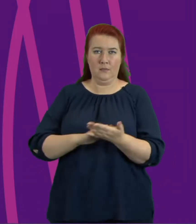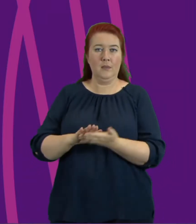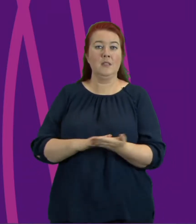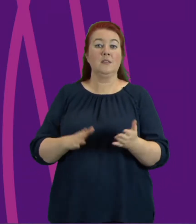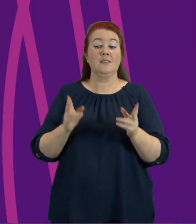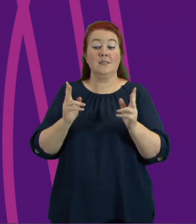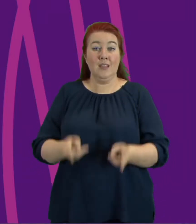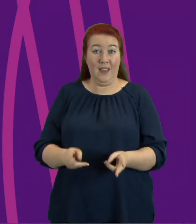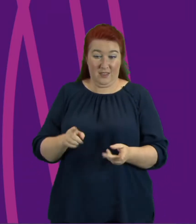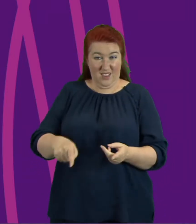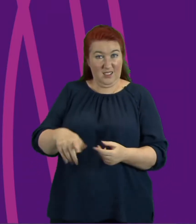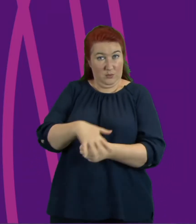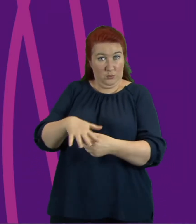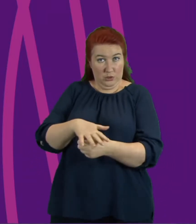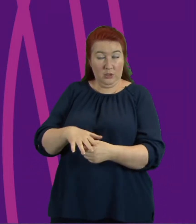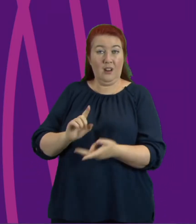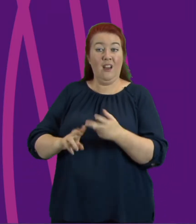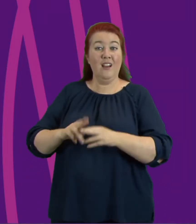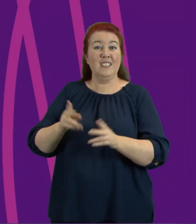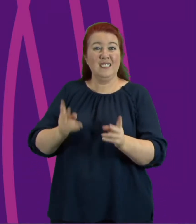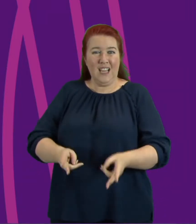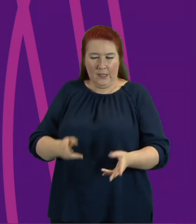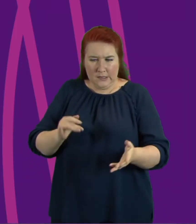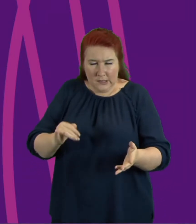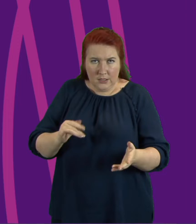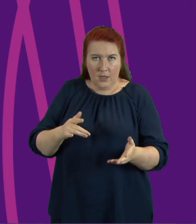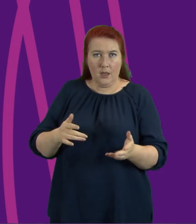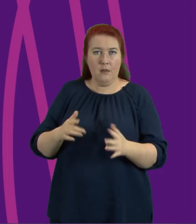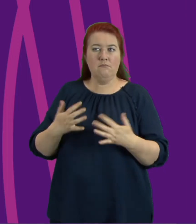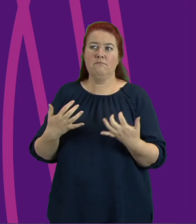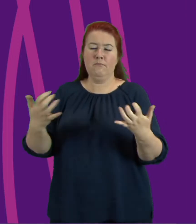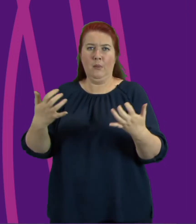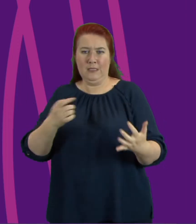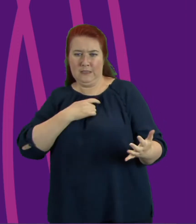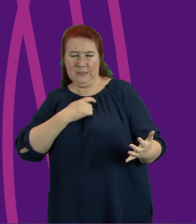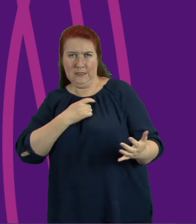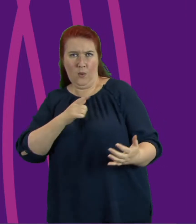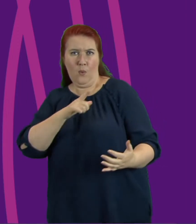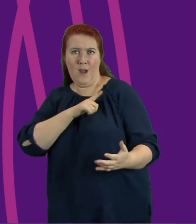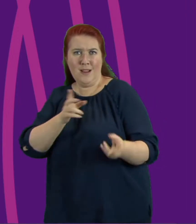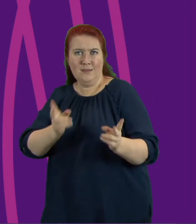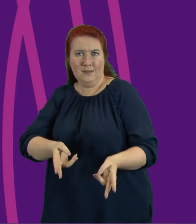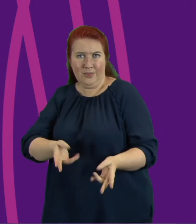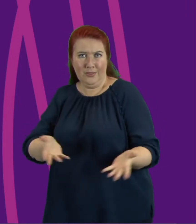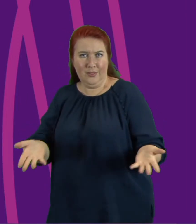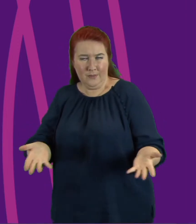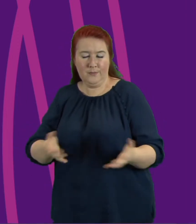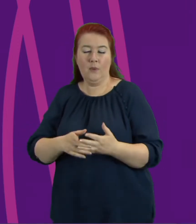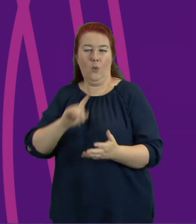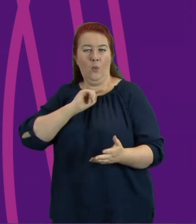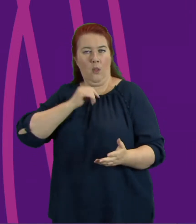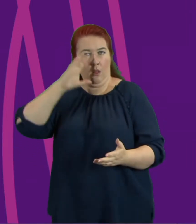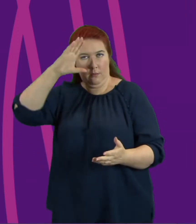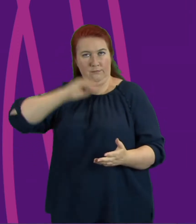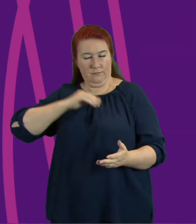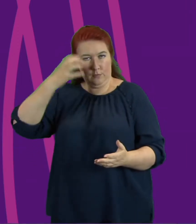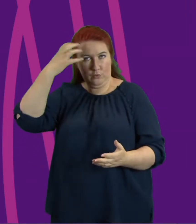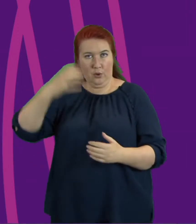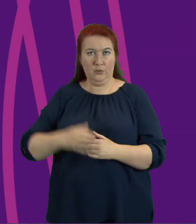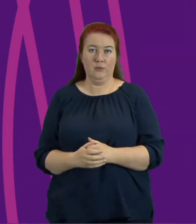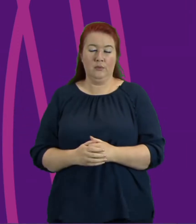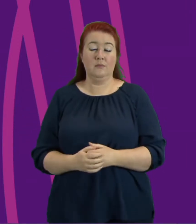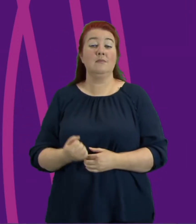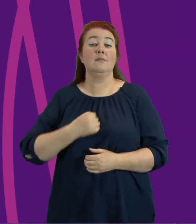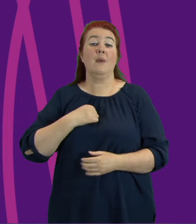the circumstances of the death are such as to give rise to public anxiety. My officials have been keeping the situation under